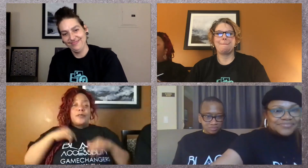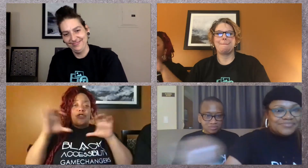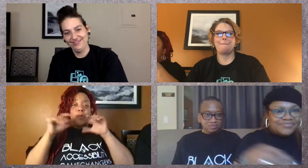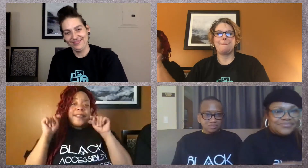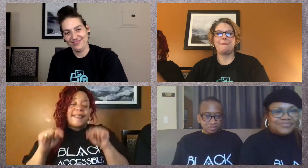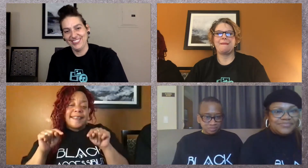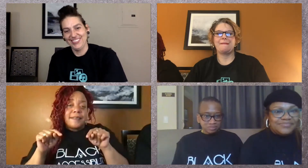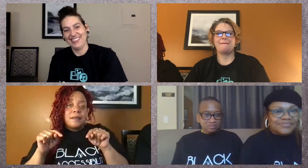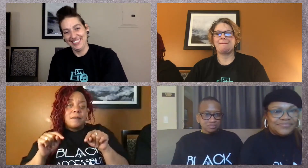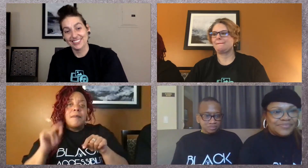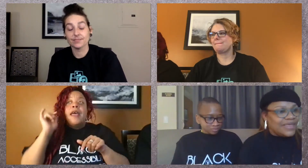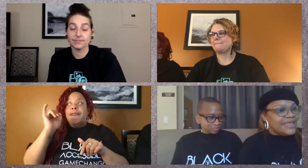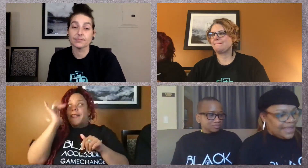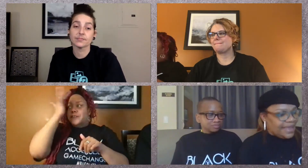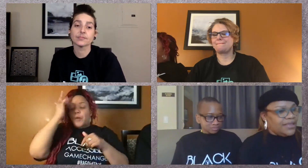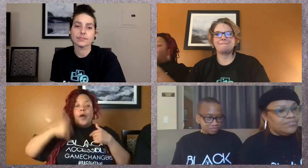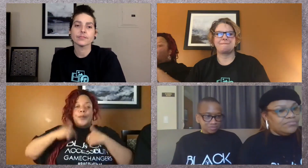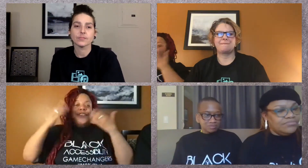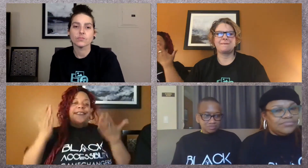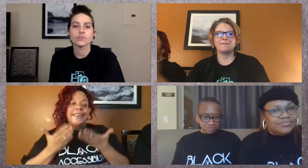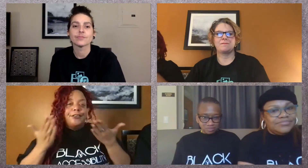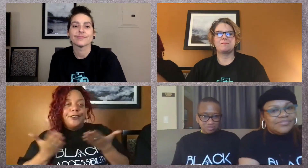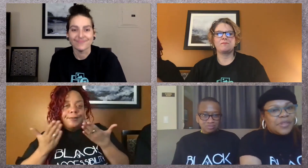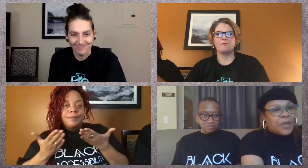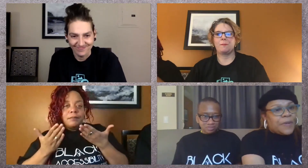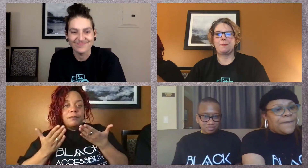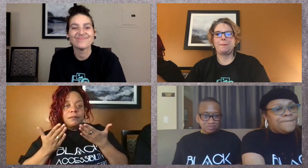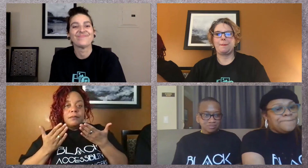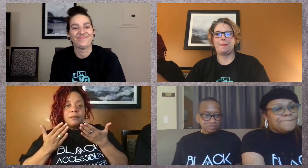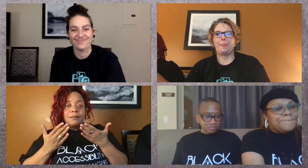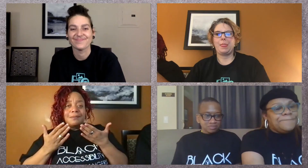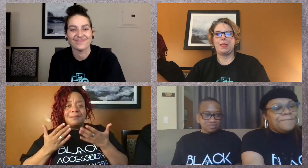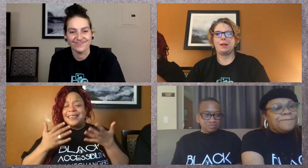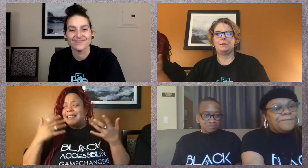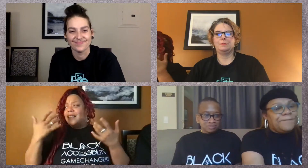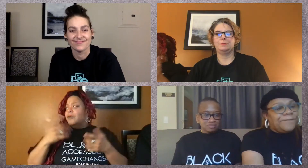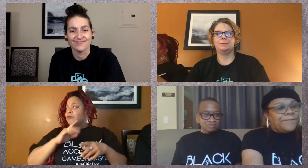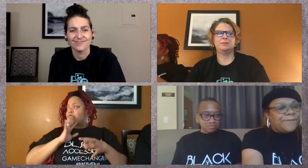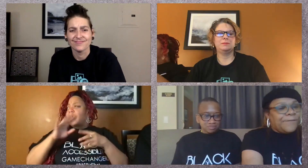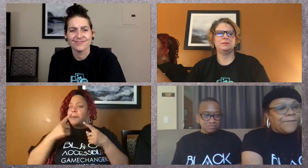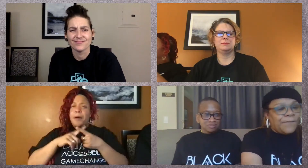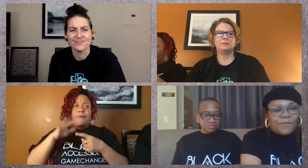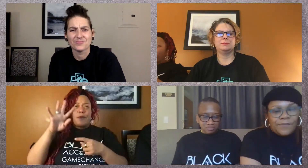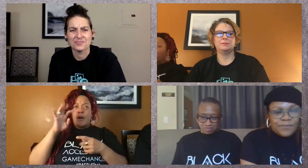stories of people of color. And that's why we're doing this. That's why we're here.